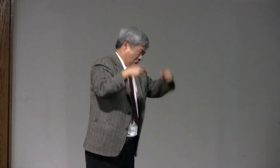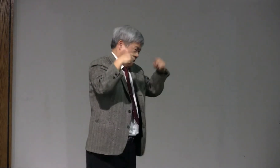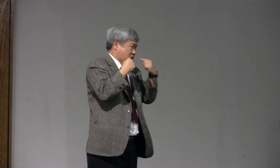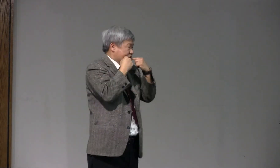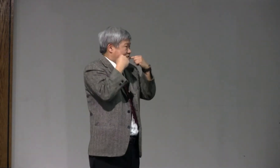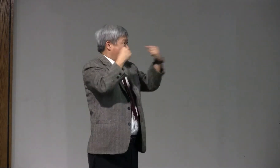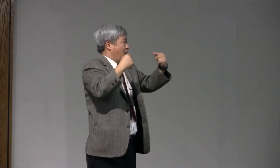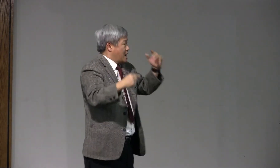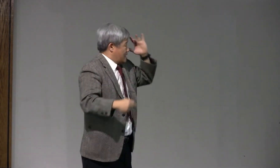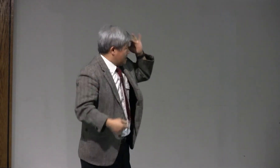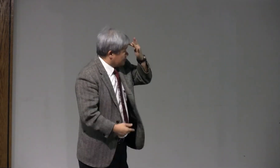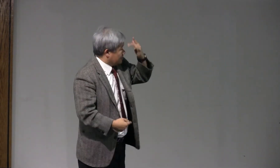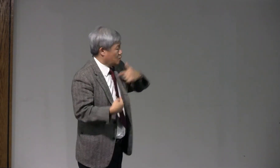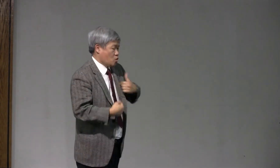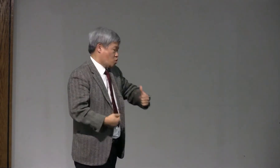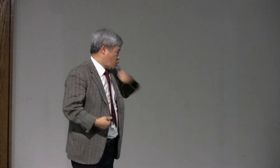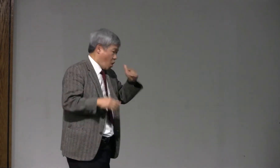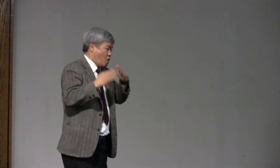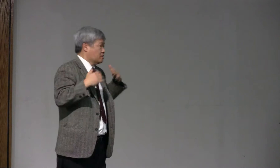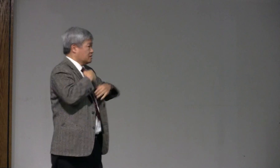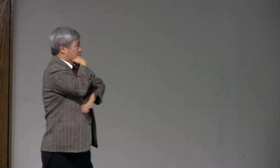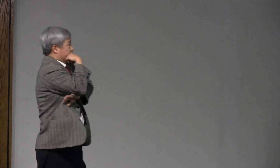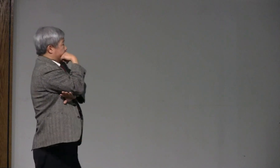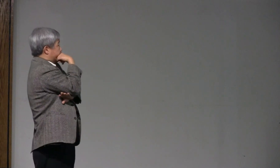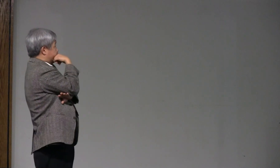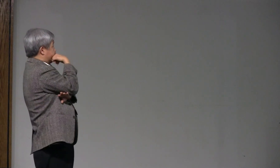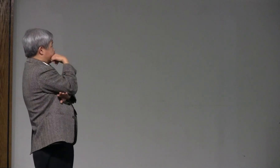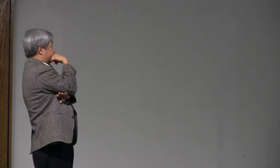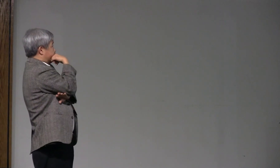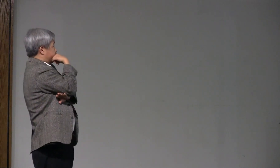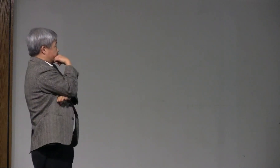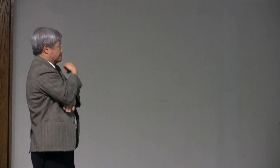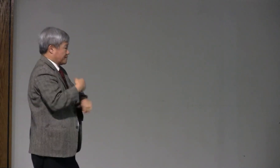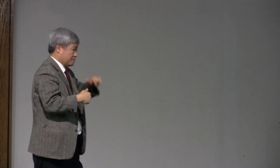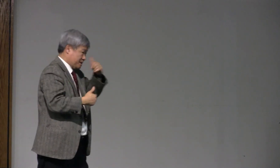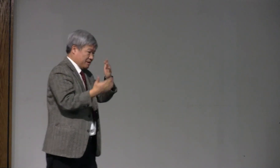oh, I don't want to argue with them. And they won't answer the door.